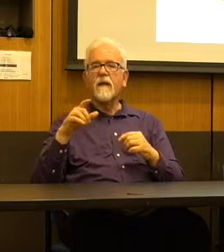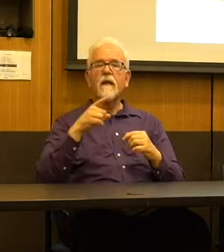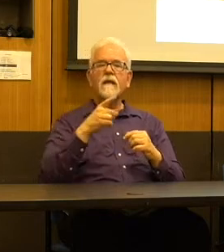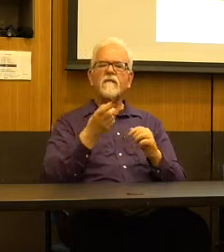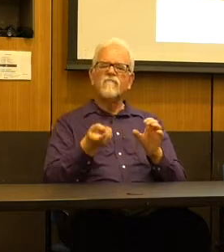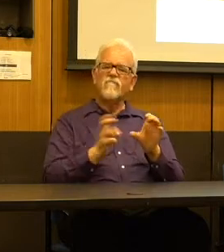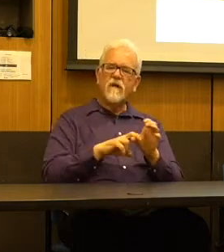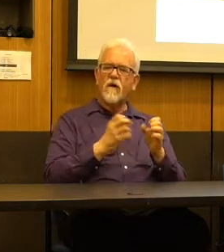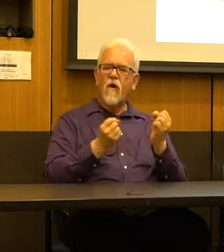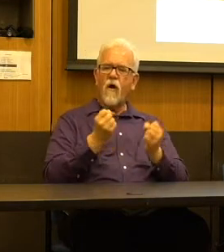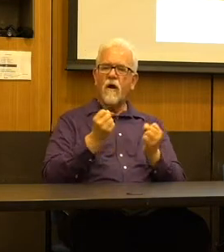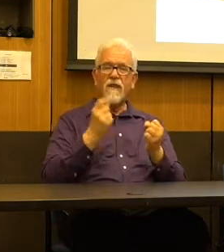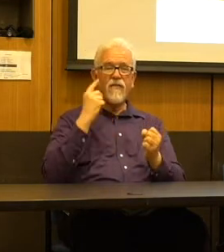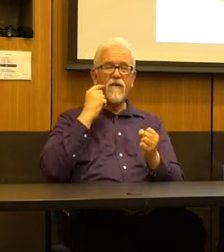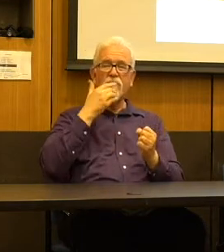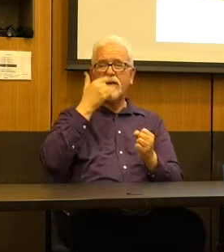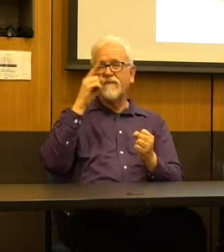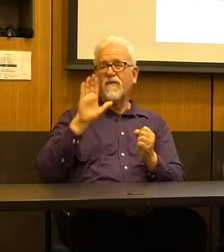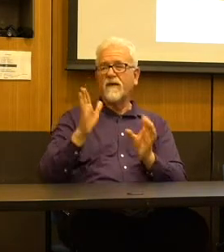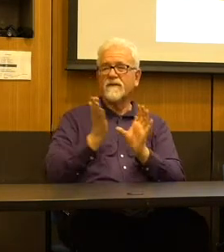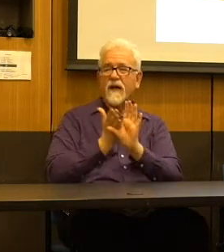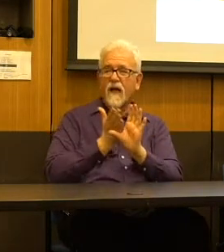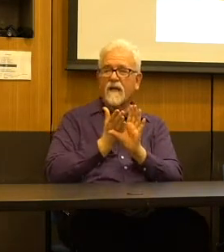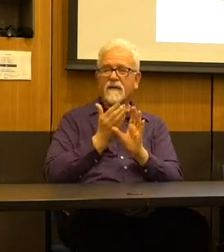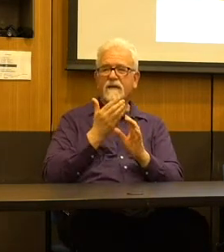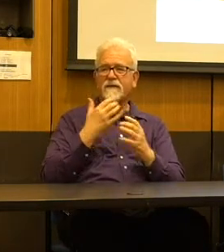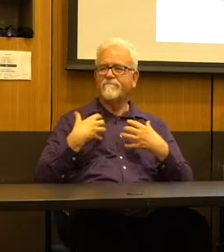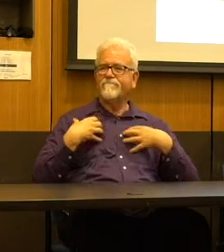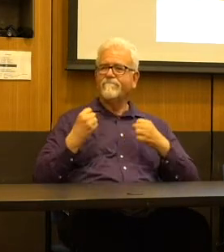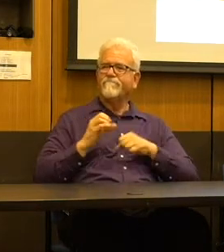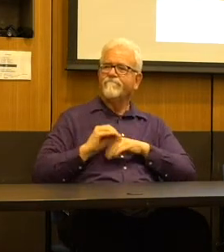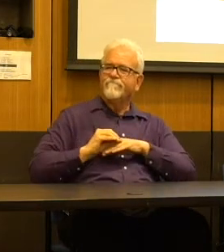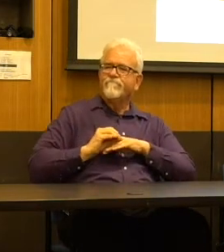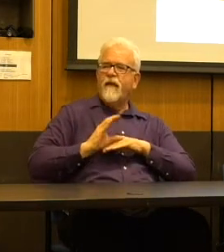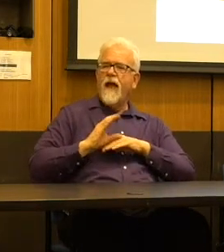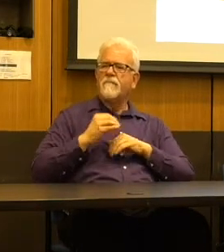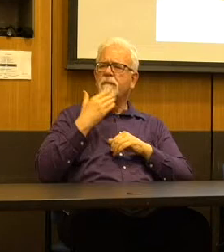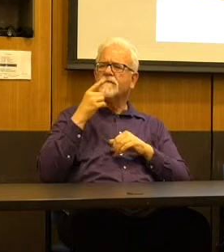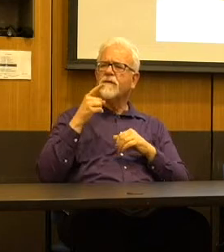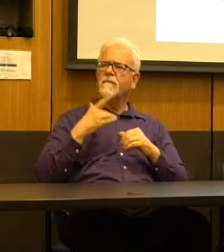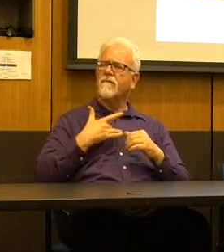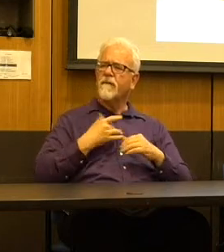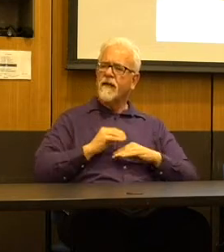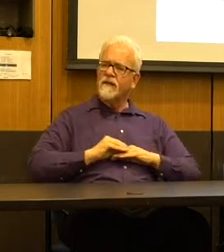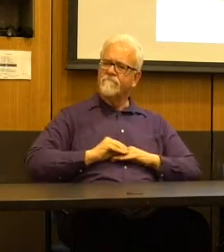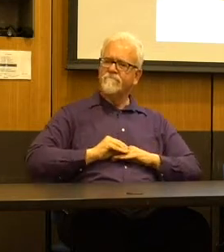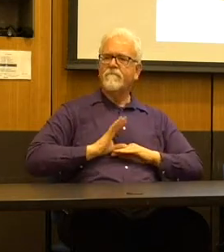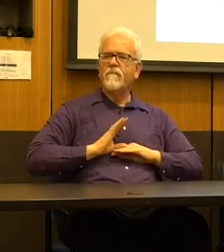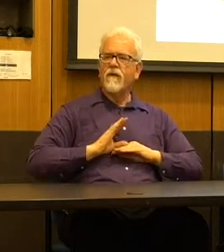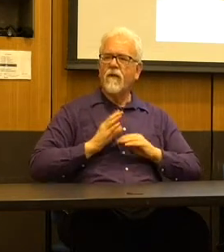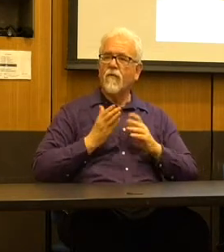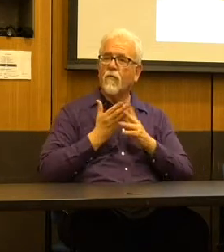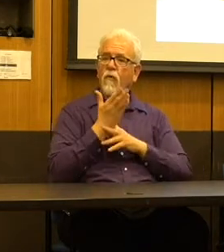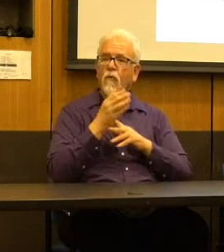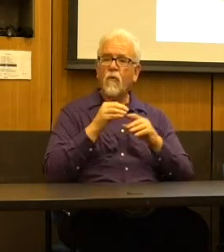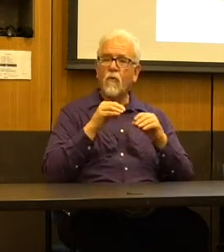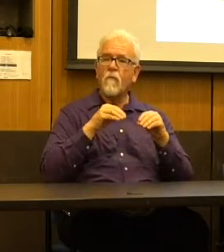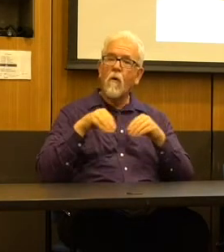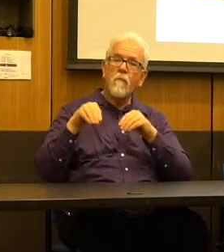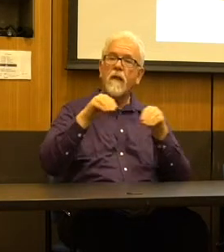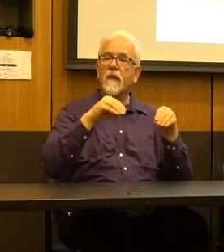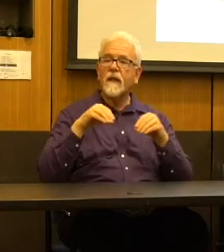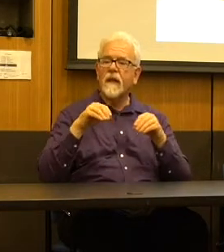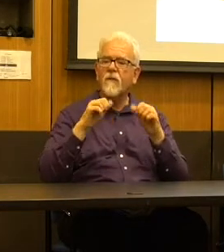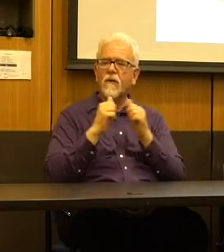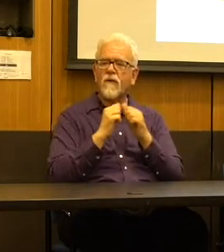thought it was best for their psychology and best for them if they could regain a sense of their self through mobility with a car. I'm showing